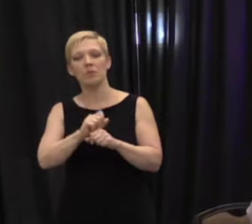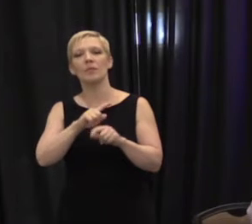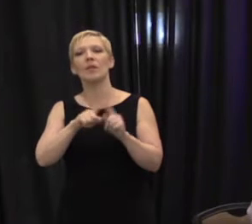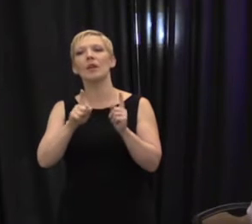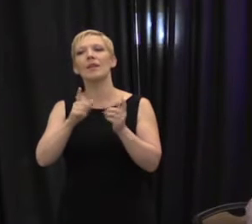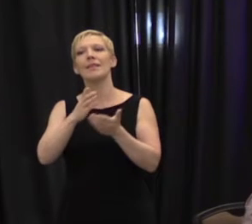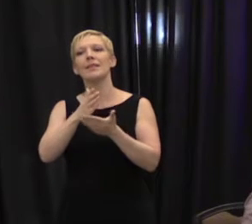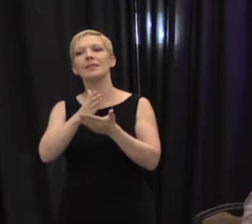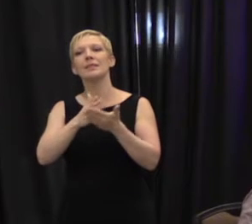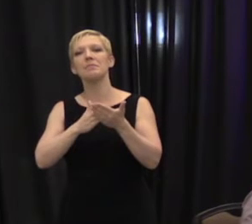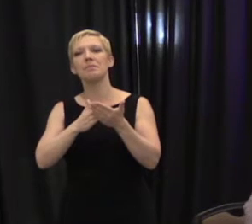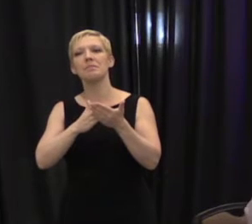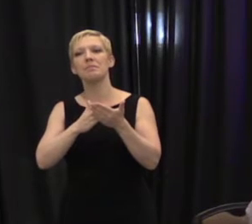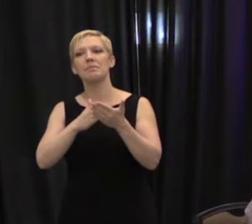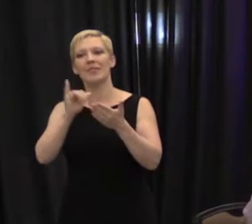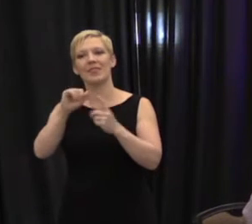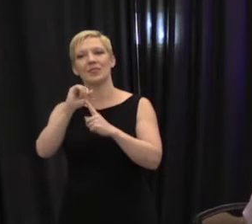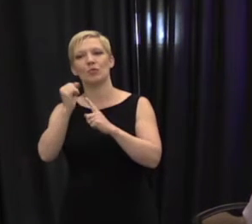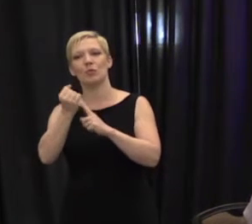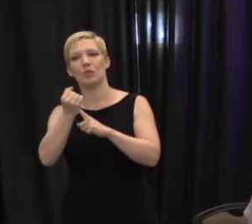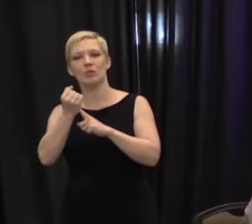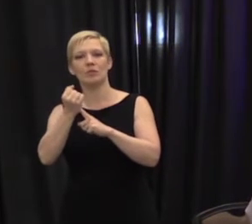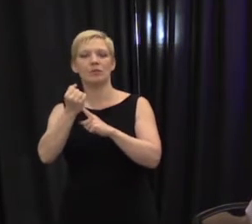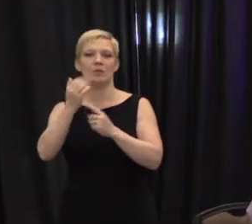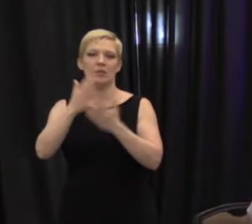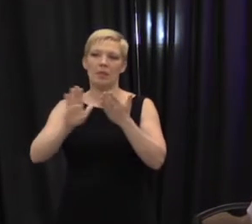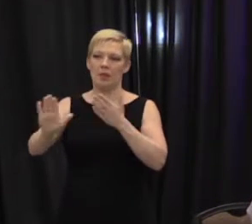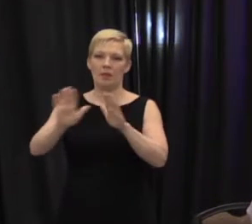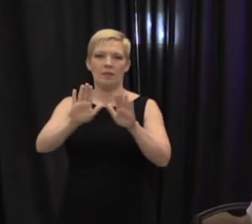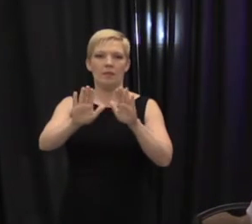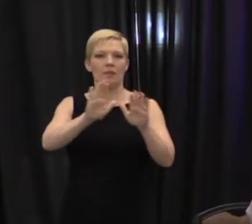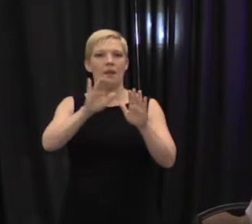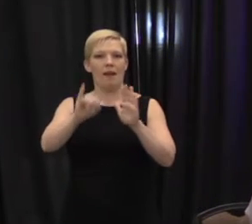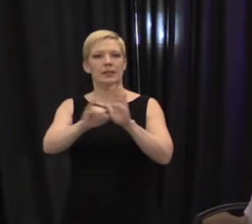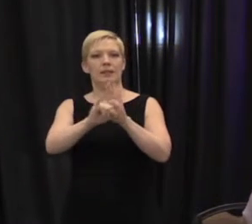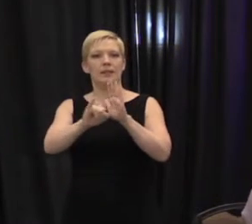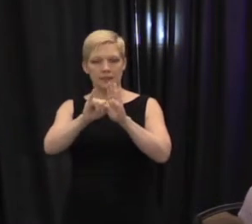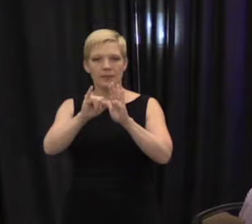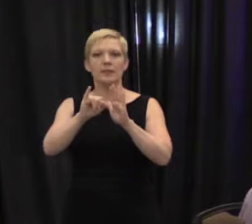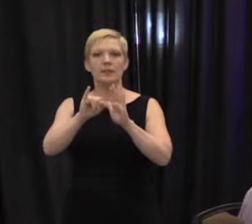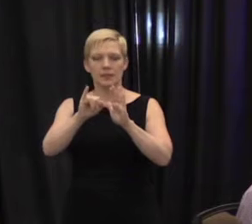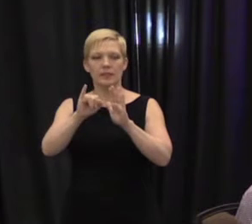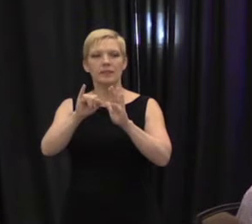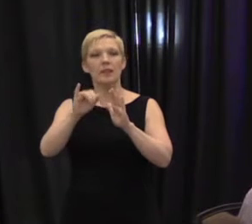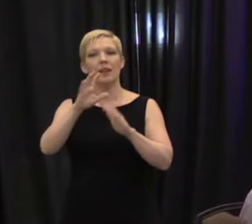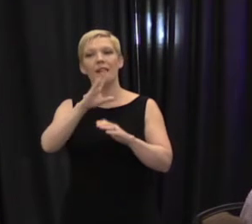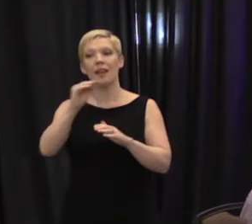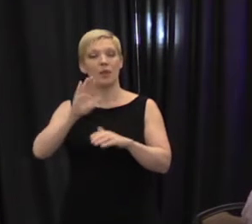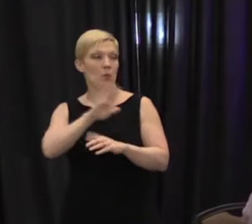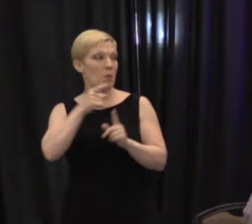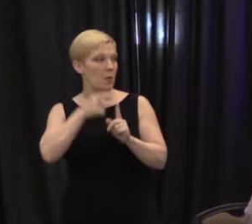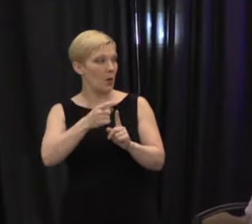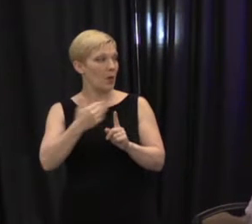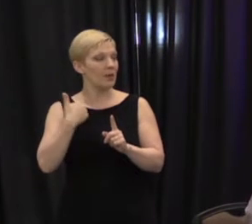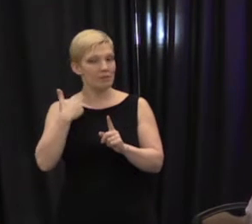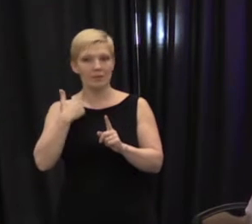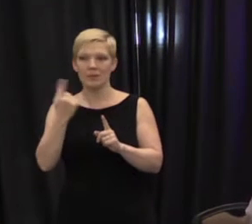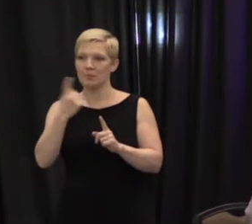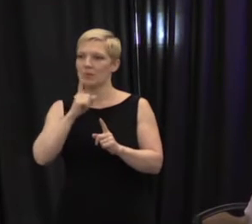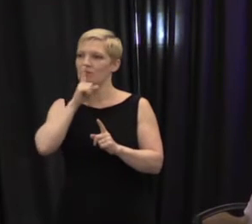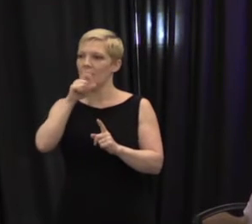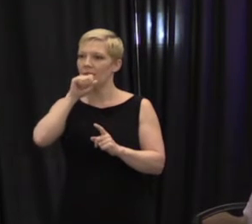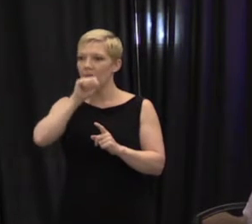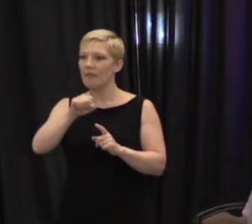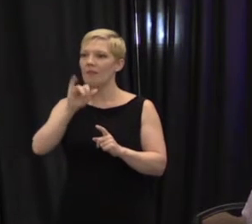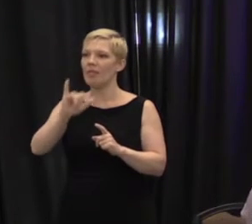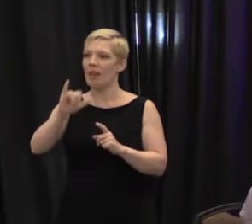kind of situated within those marginalized identities, kind of started to prepare. But also, to your point earlier, and something I really loved